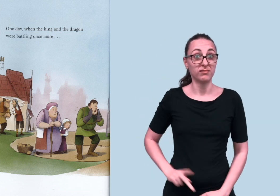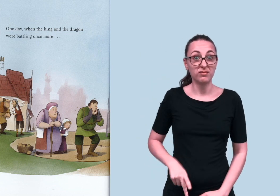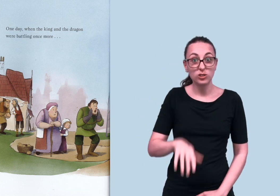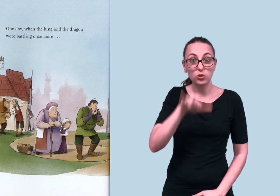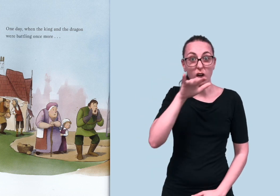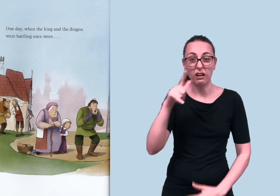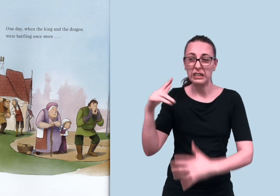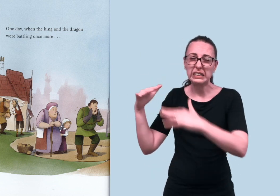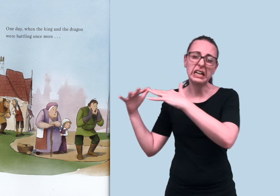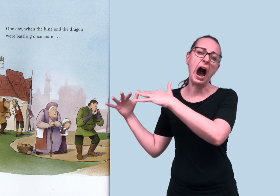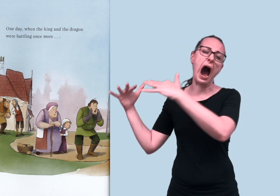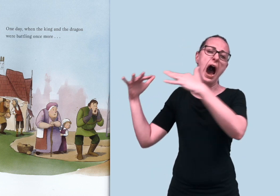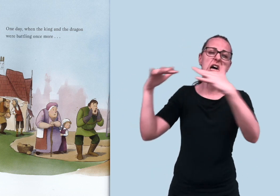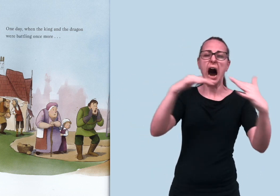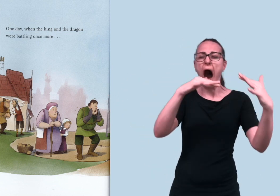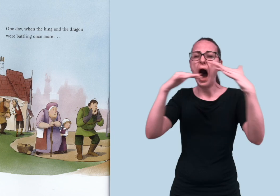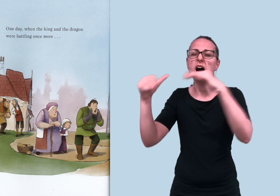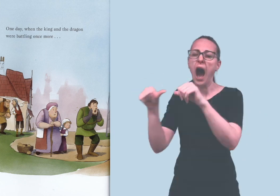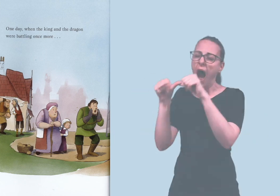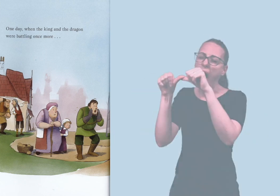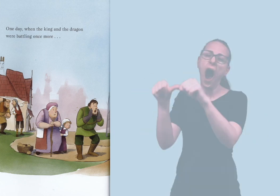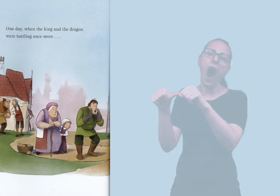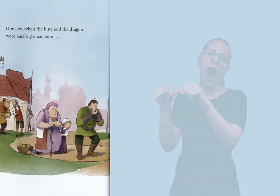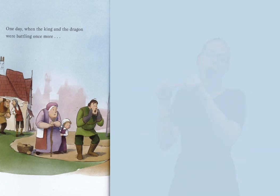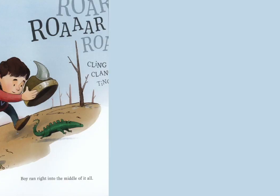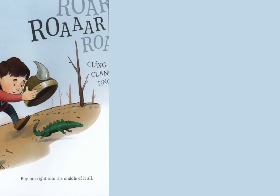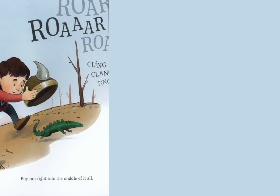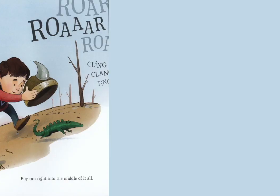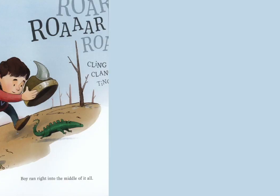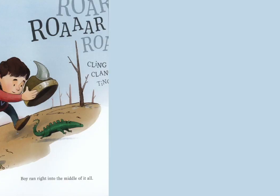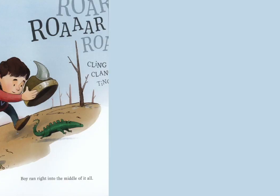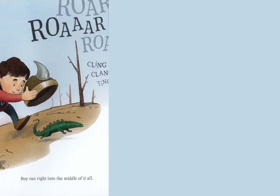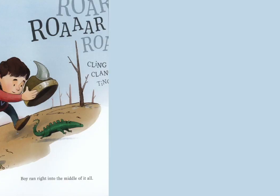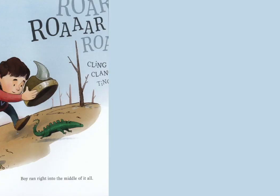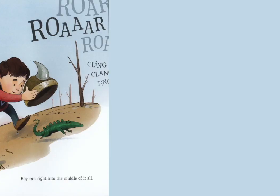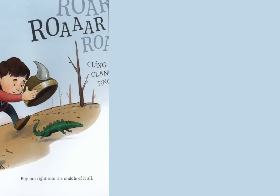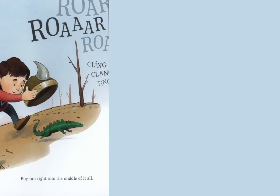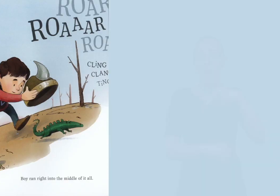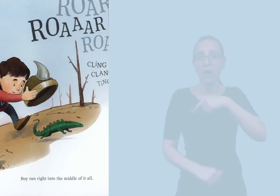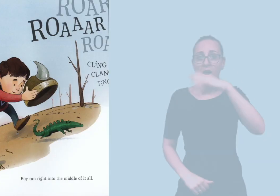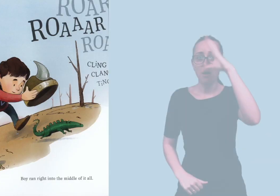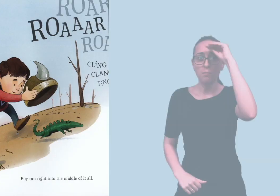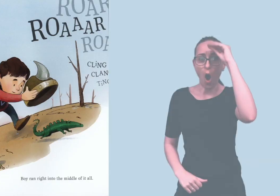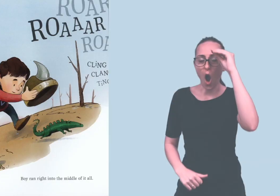One day, when the king and the dragon were battling once more,